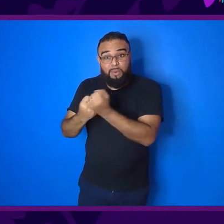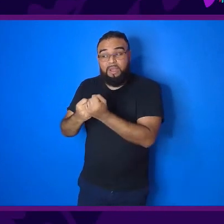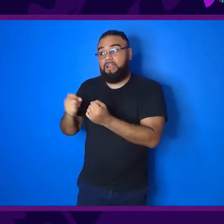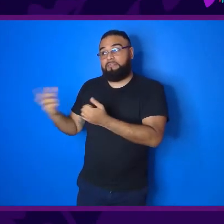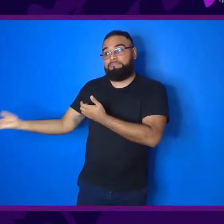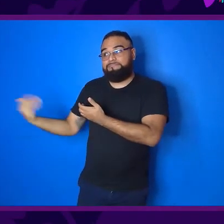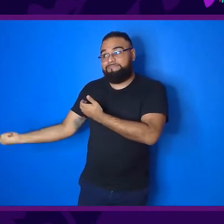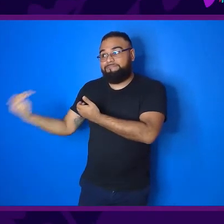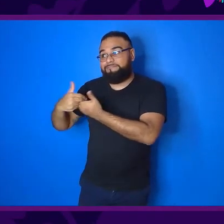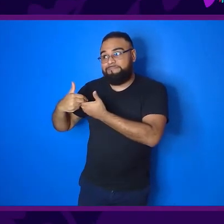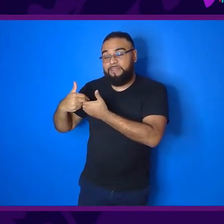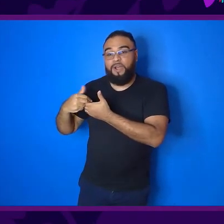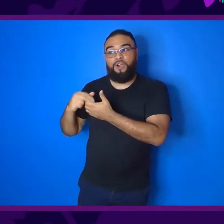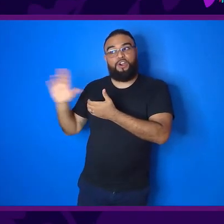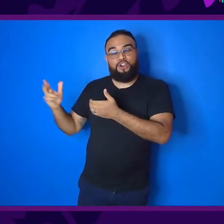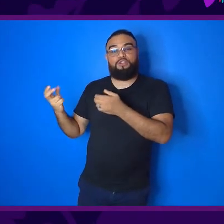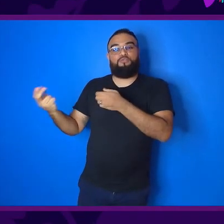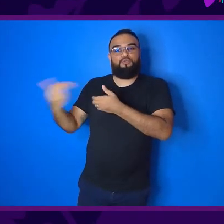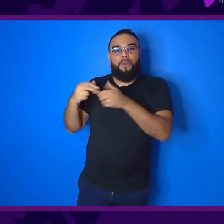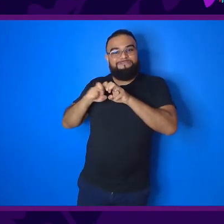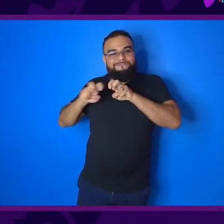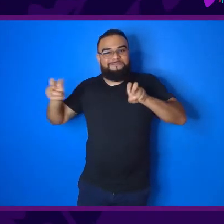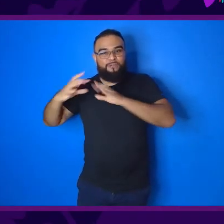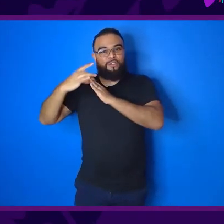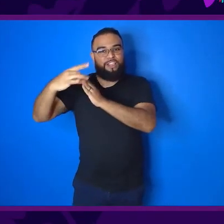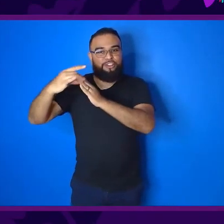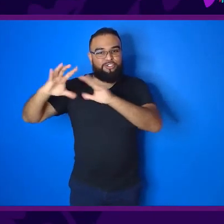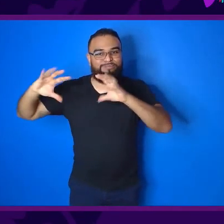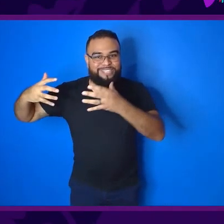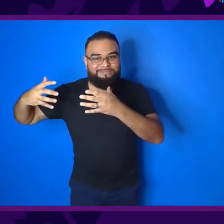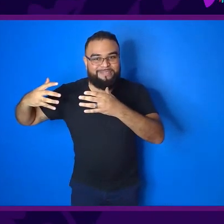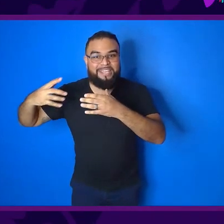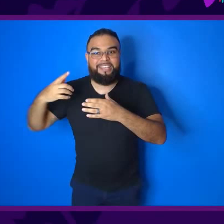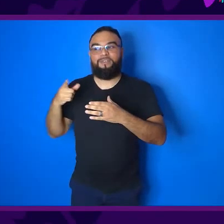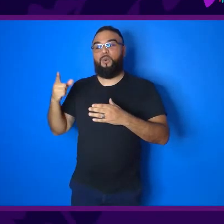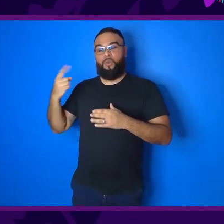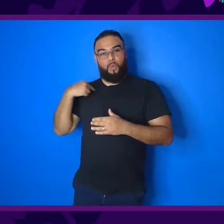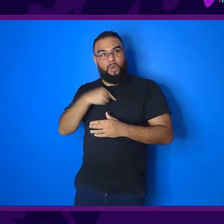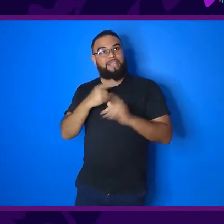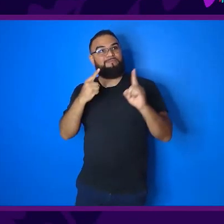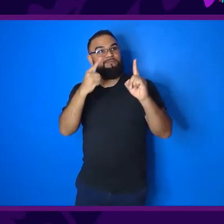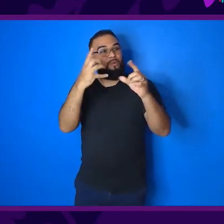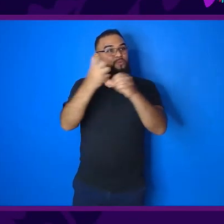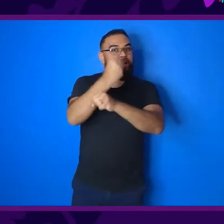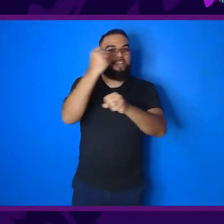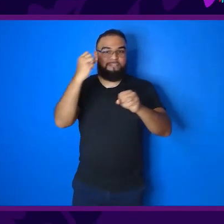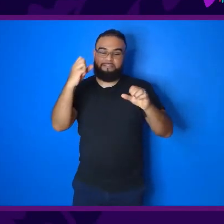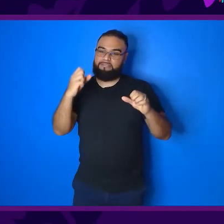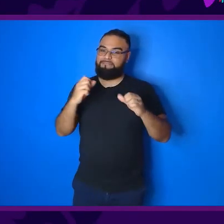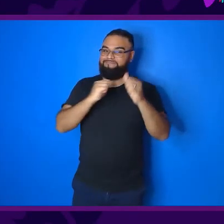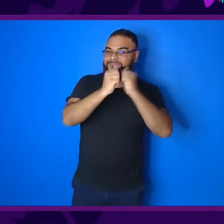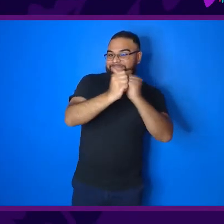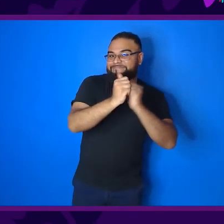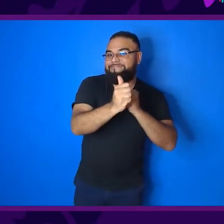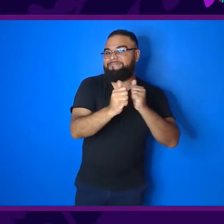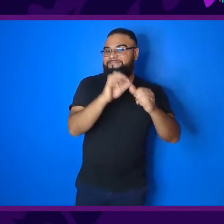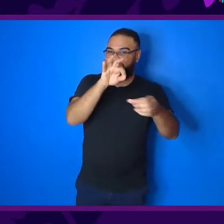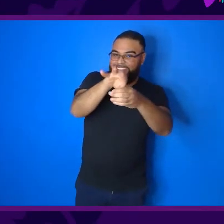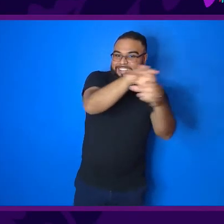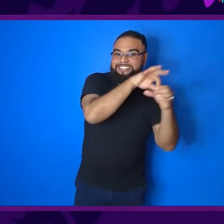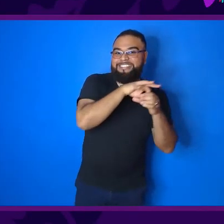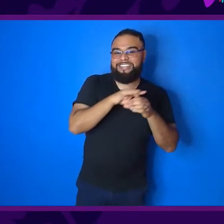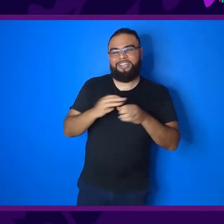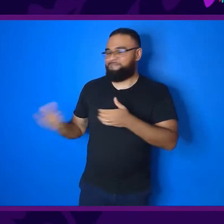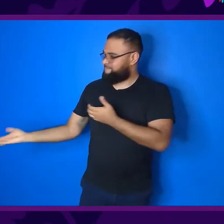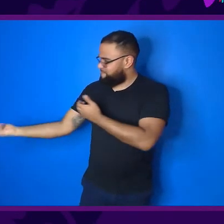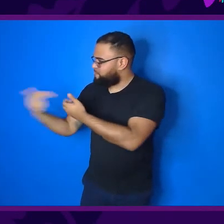office. Because guess what? Many of the people in our districts, and that's Latinos alike, they don't know some of the newer people, but they know Dolores